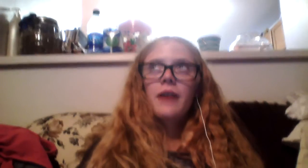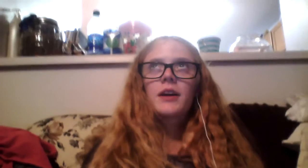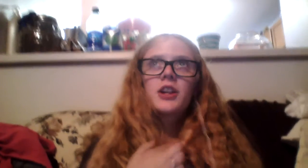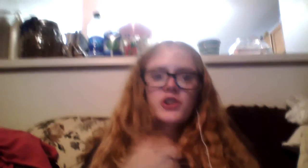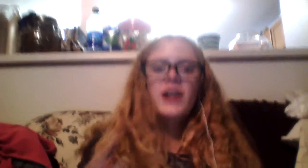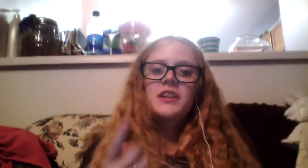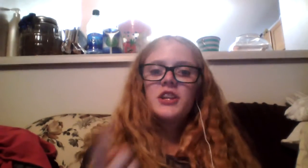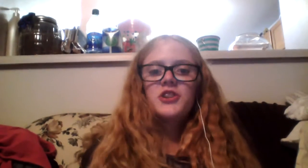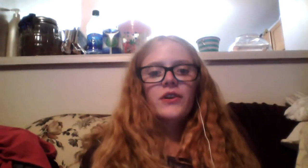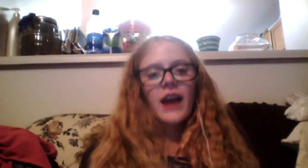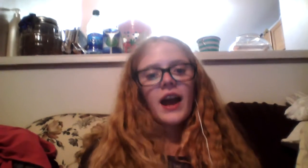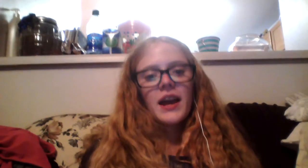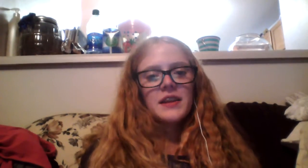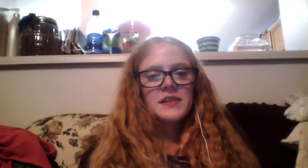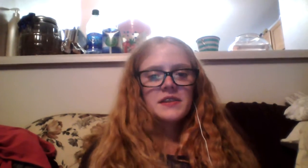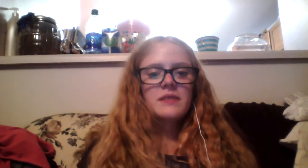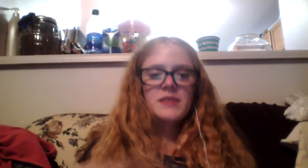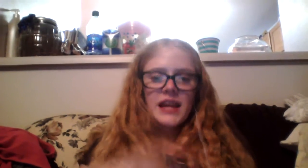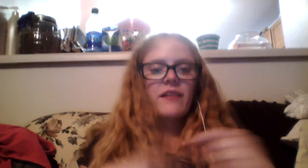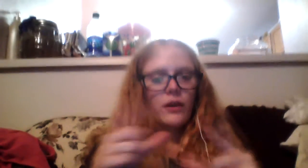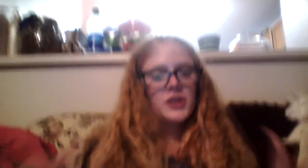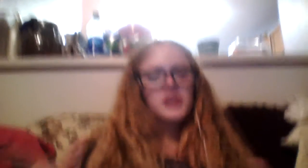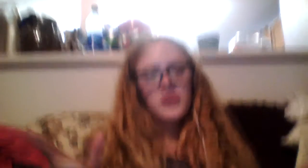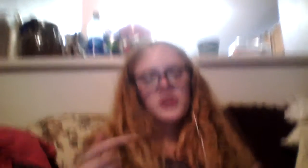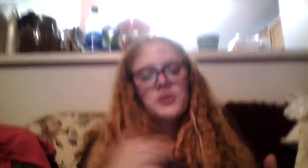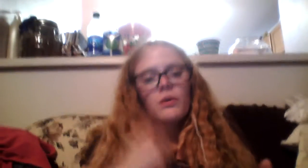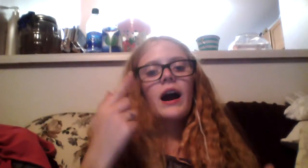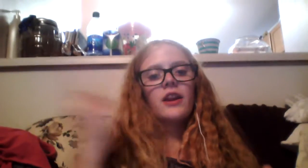I'm gonna try to teach you guys some sign language, just what I know.